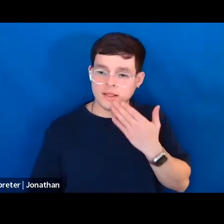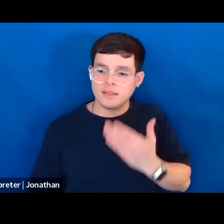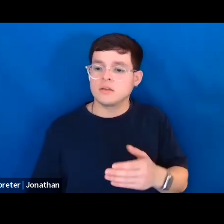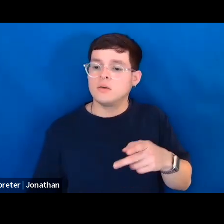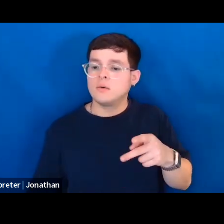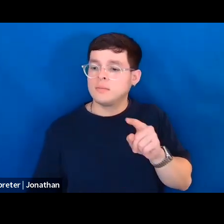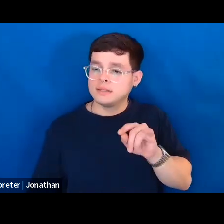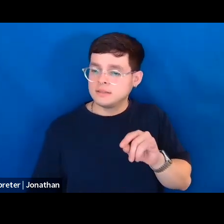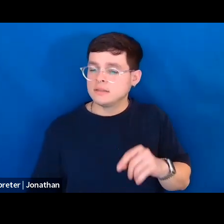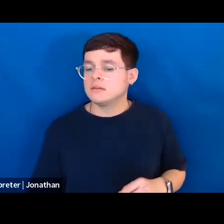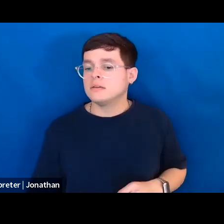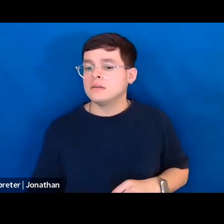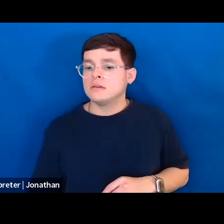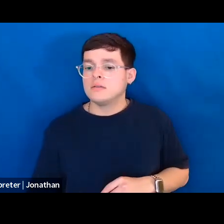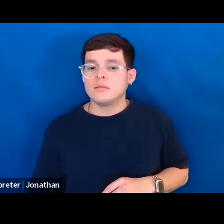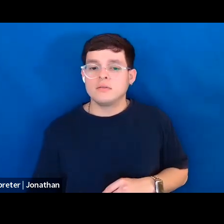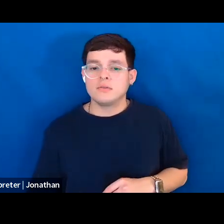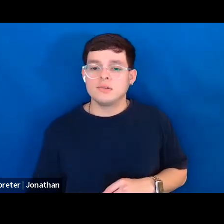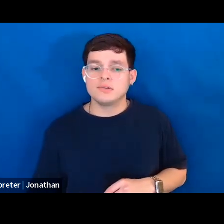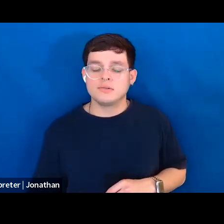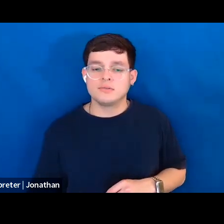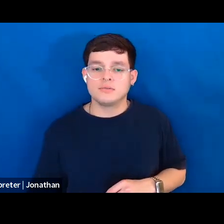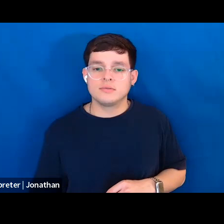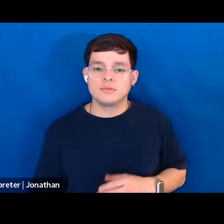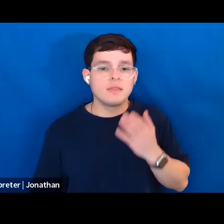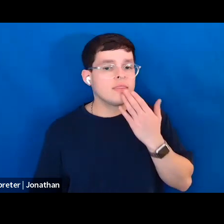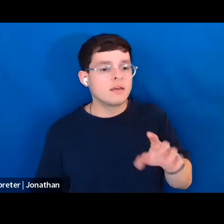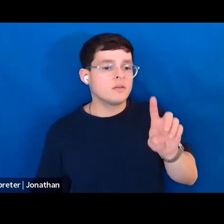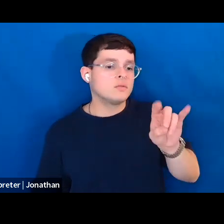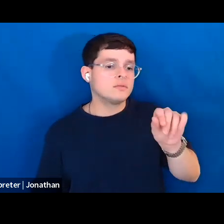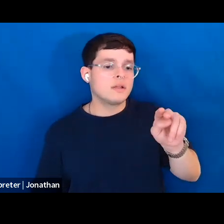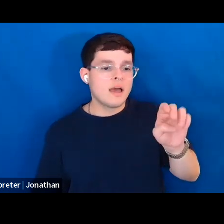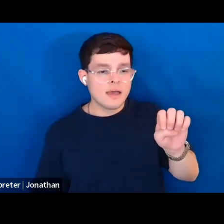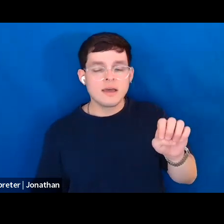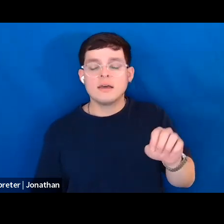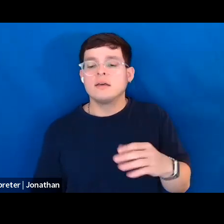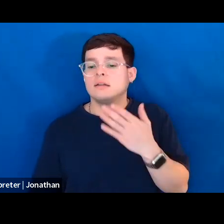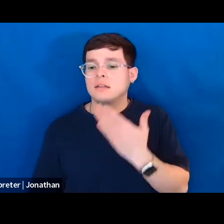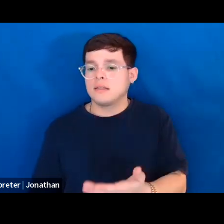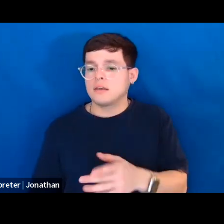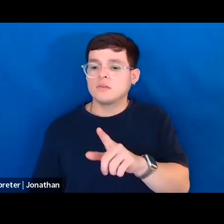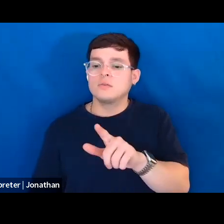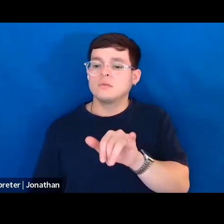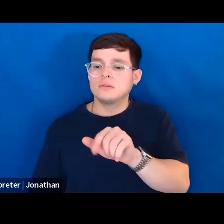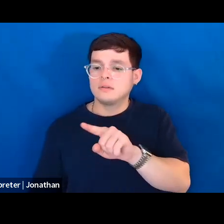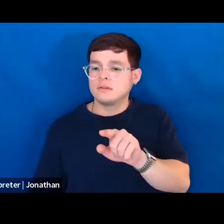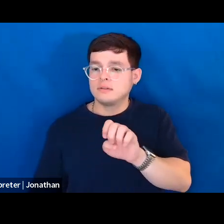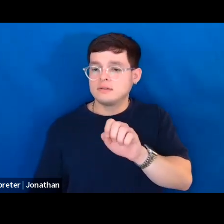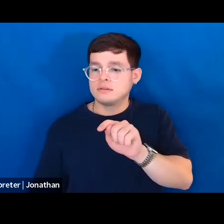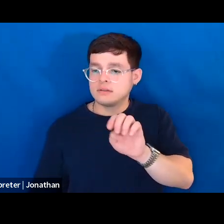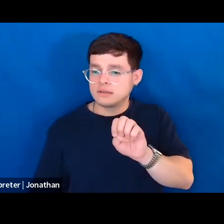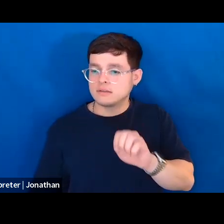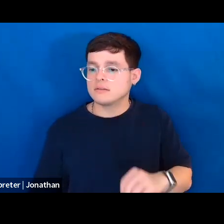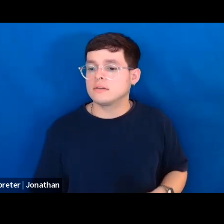Pati, and thank you to Diane, and thank you to Lisette